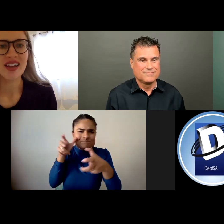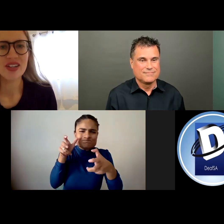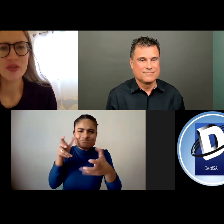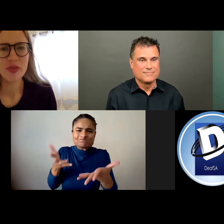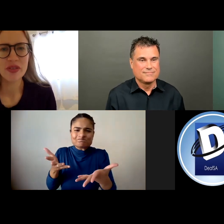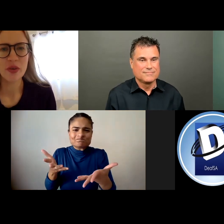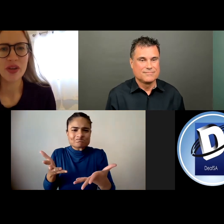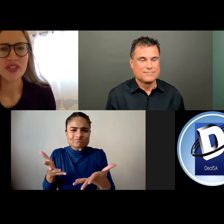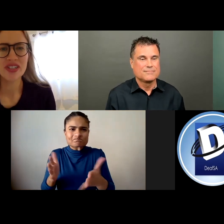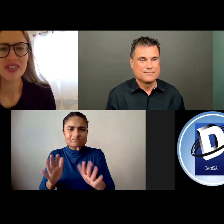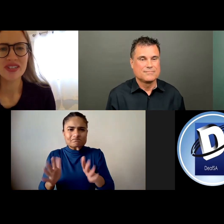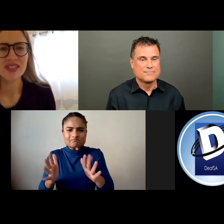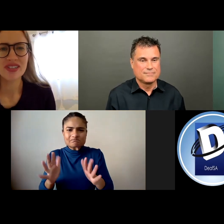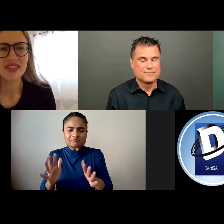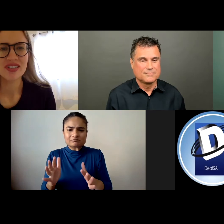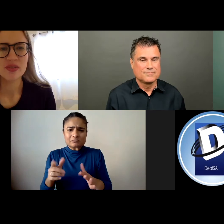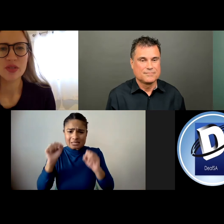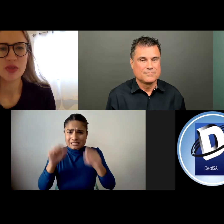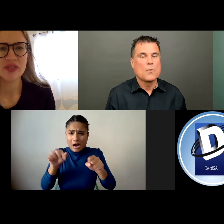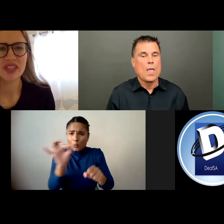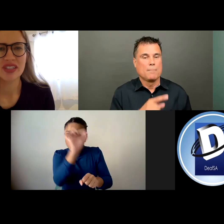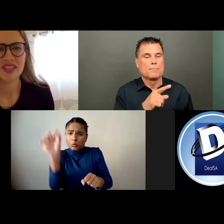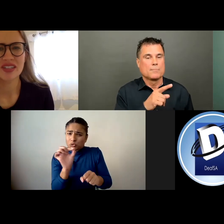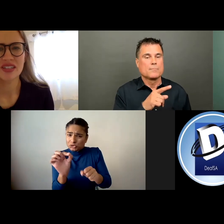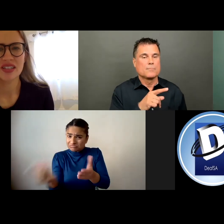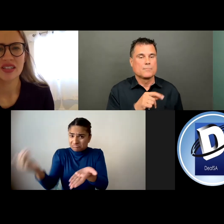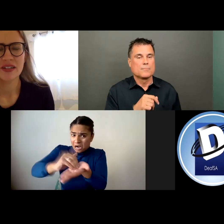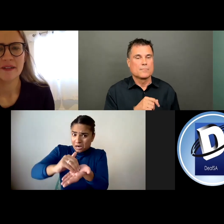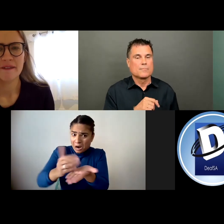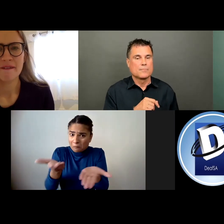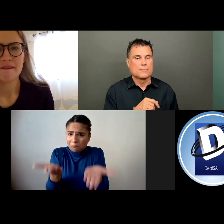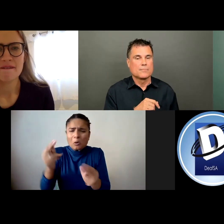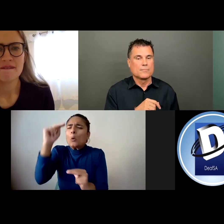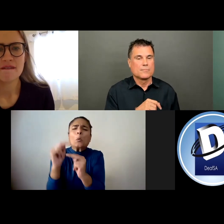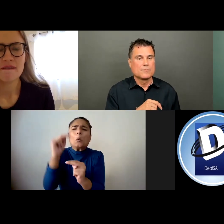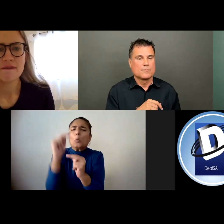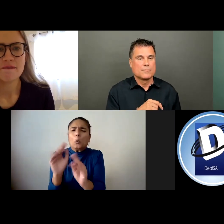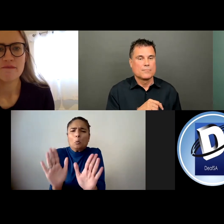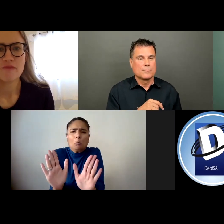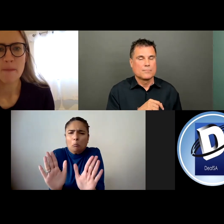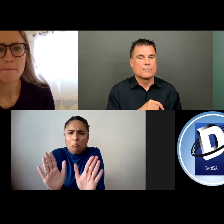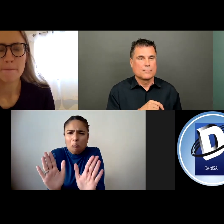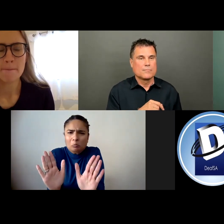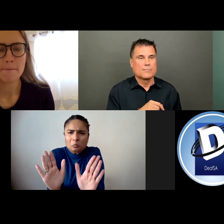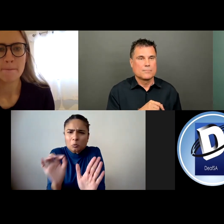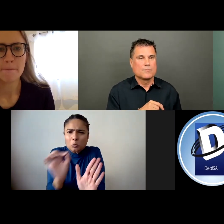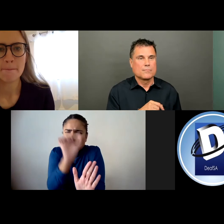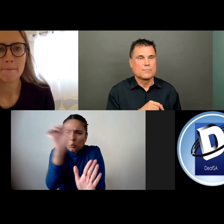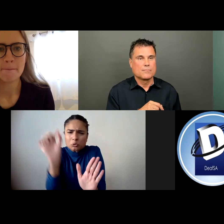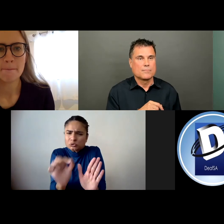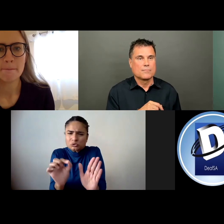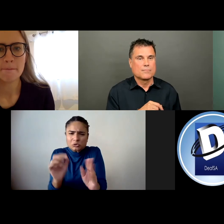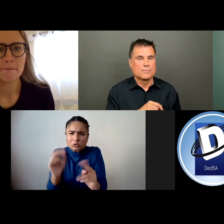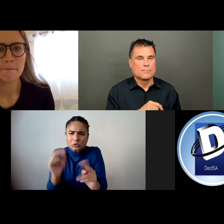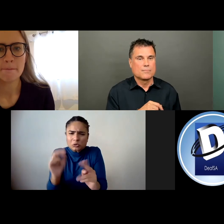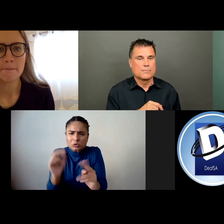Yeah, could you repeat the question just briefly? Yes. If you are going